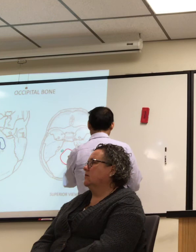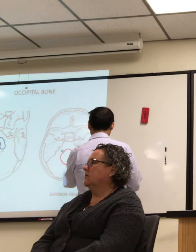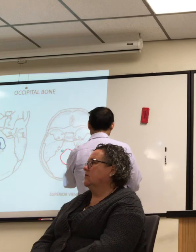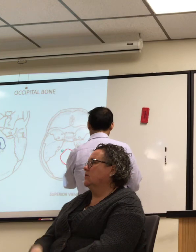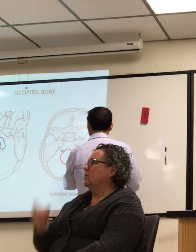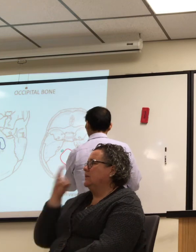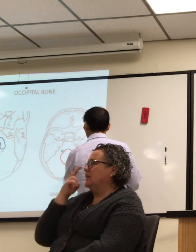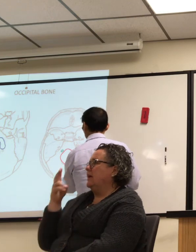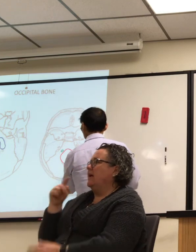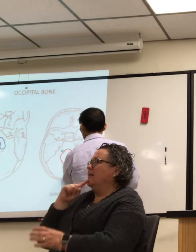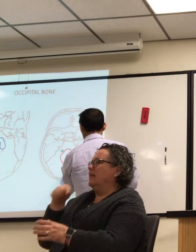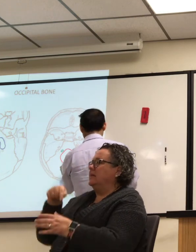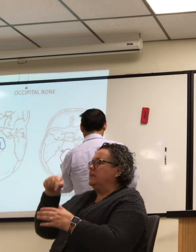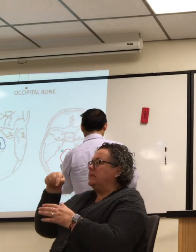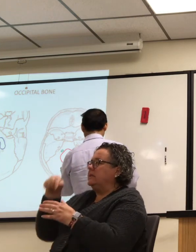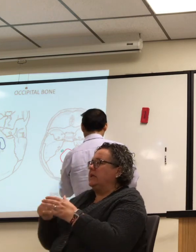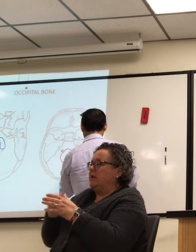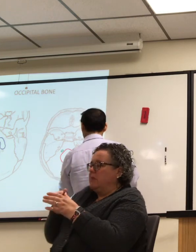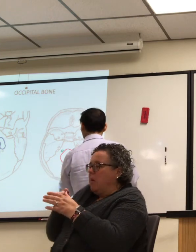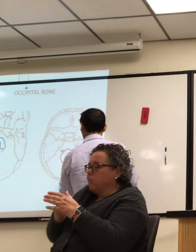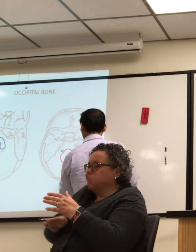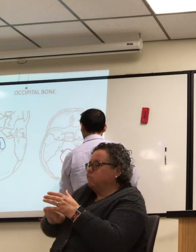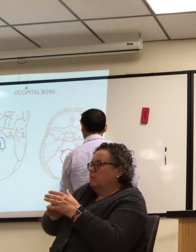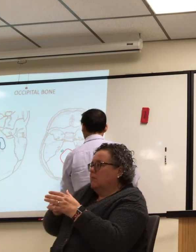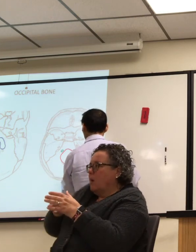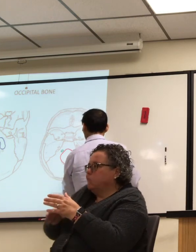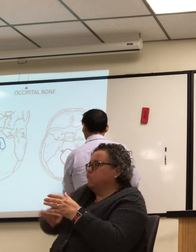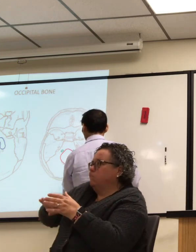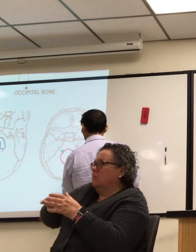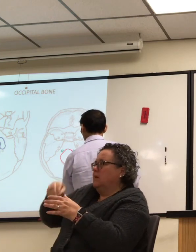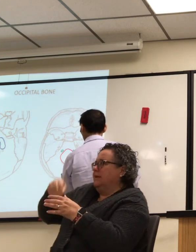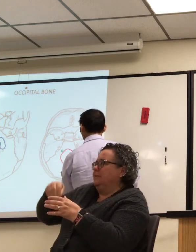You'll see these deep depressions